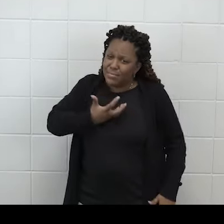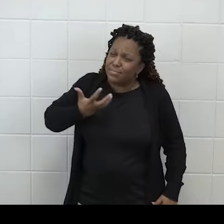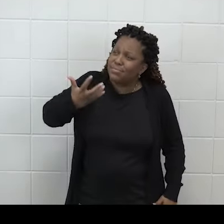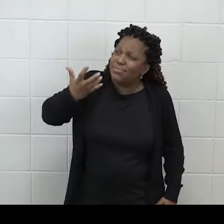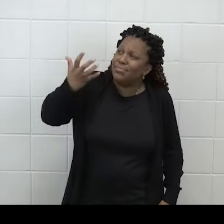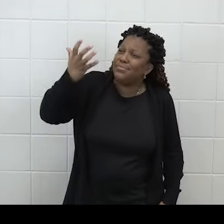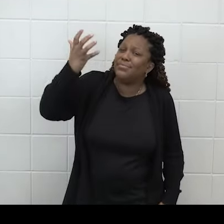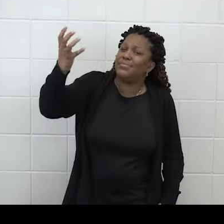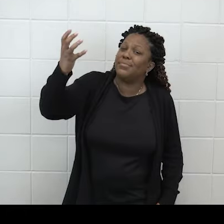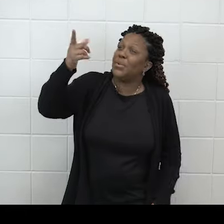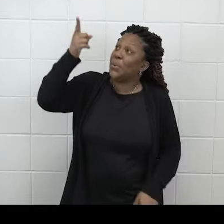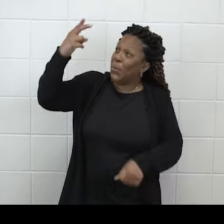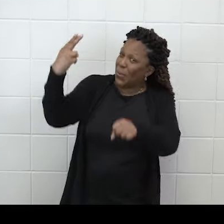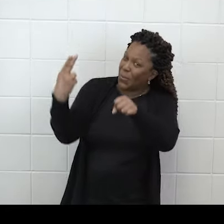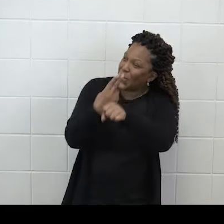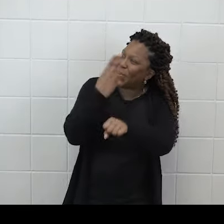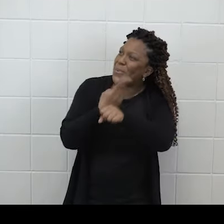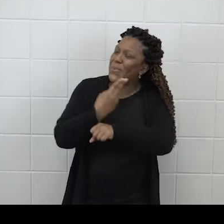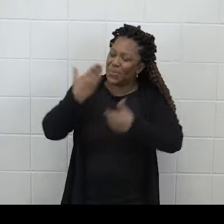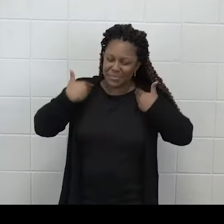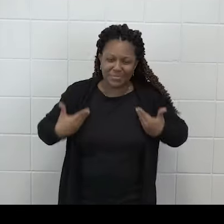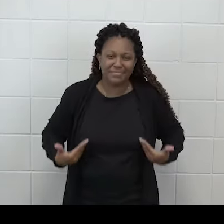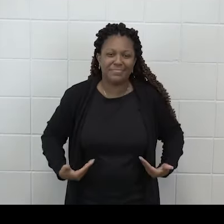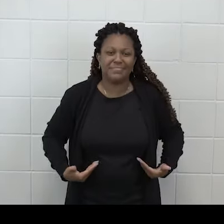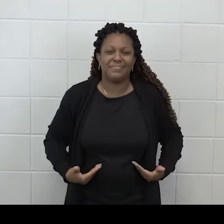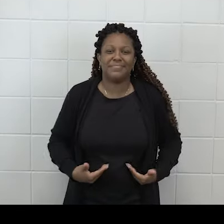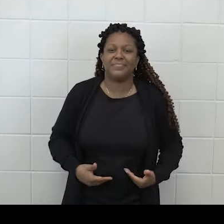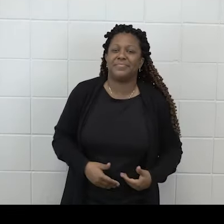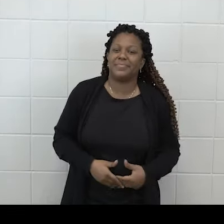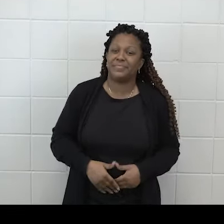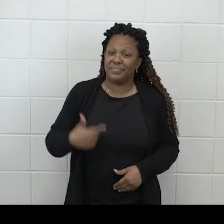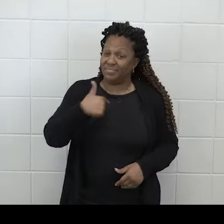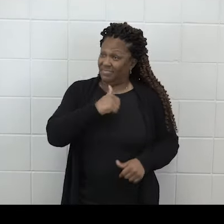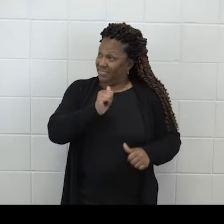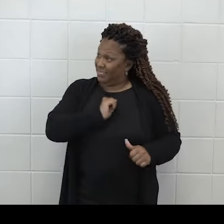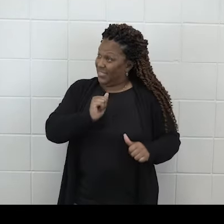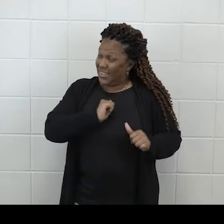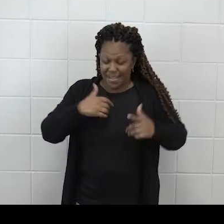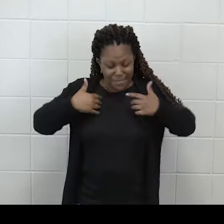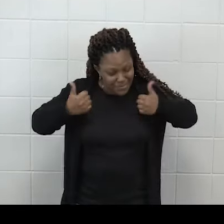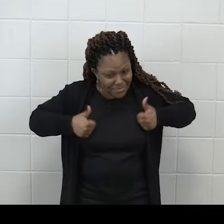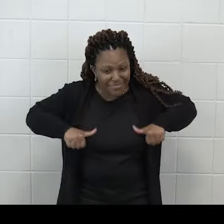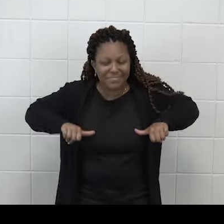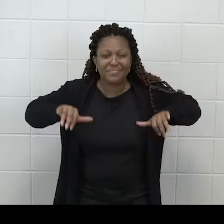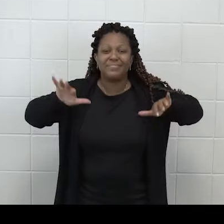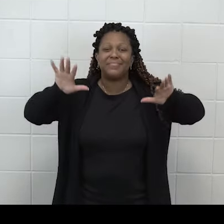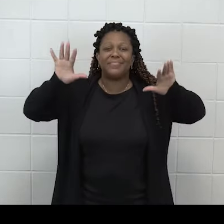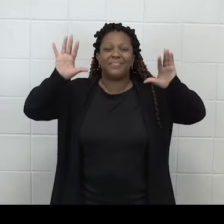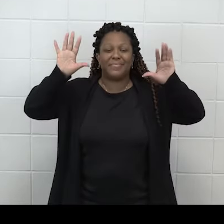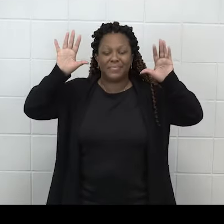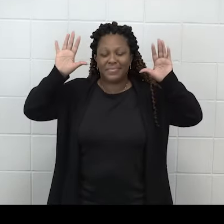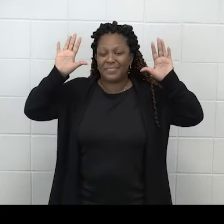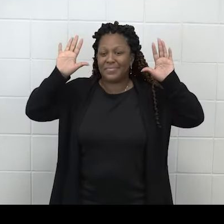So you can use me. Give myself away, God.